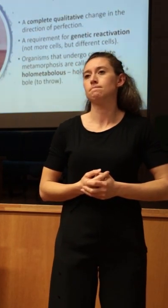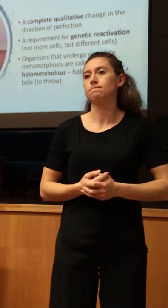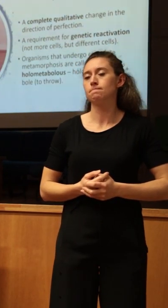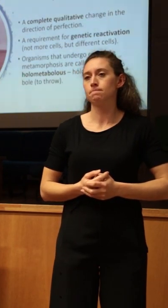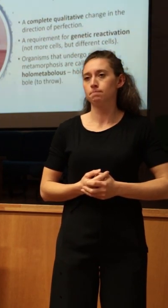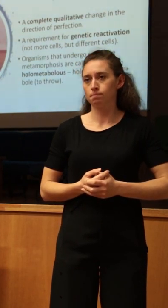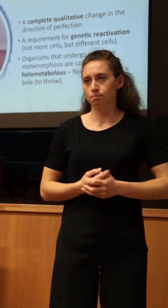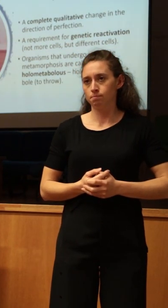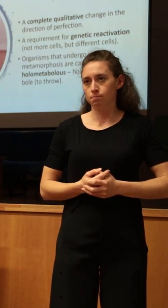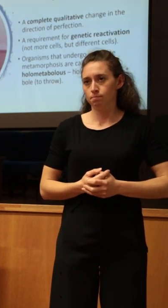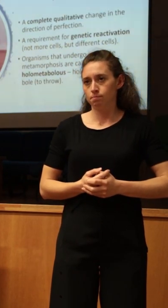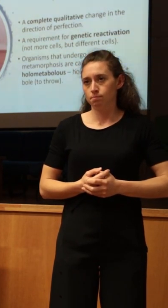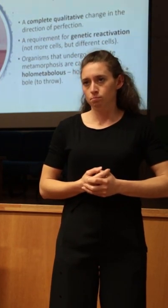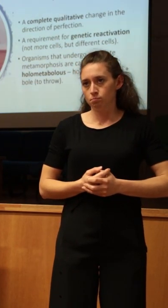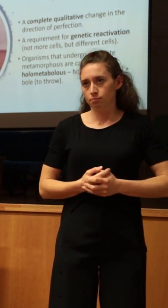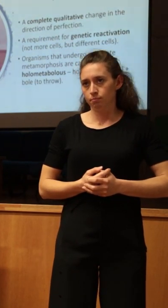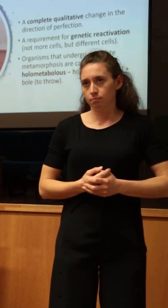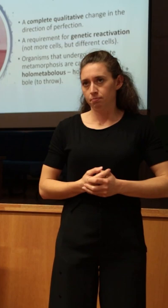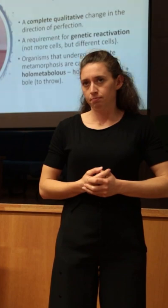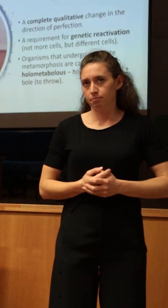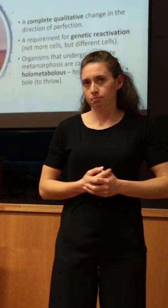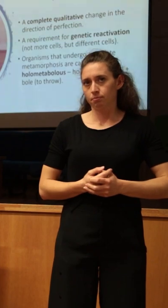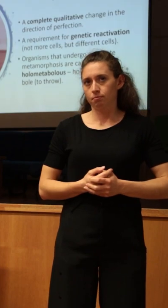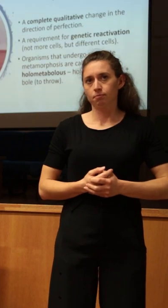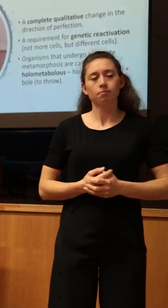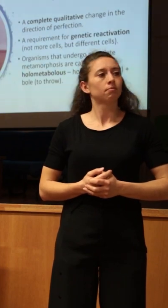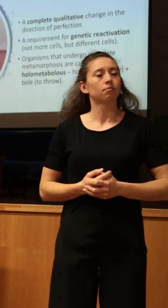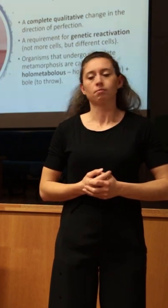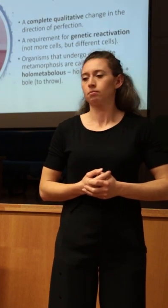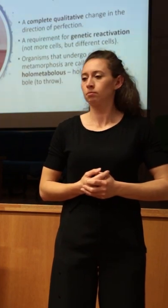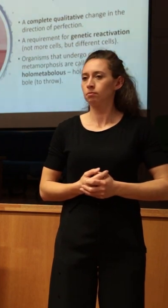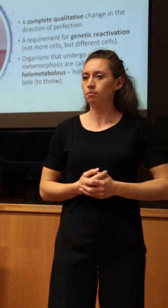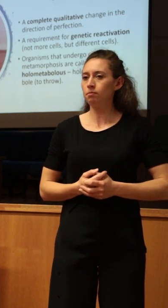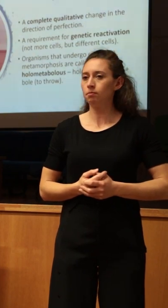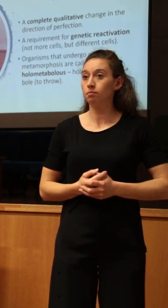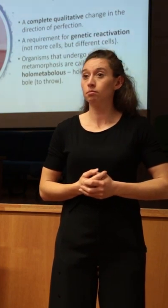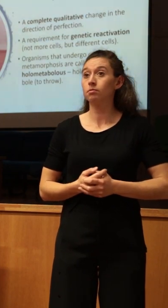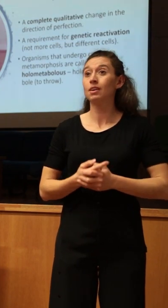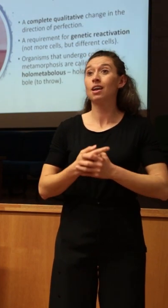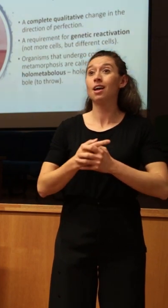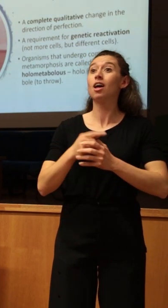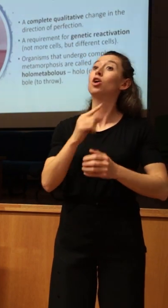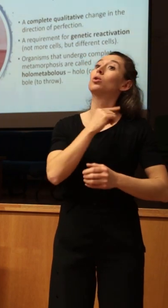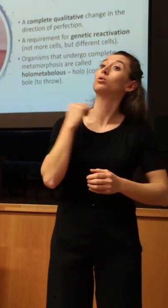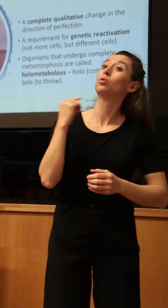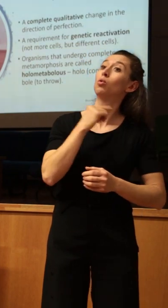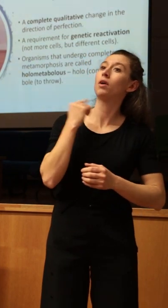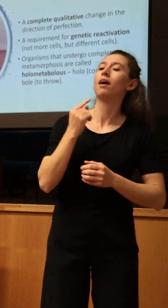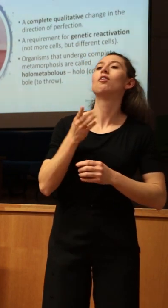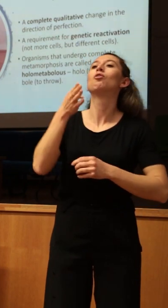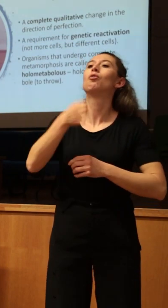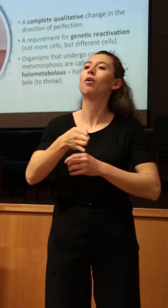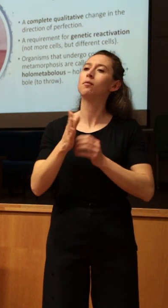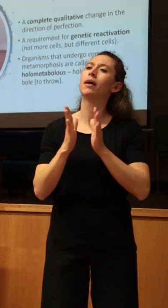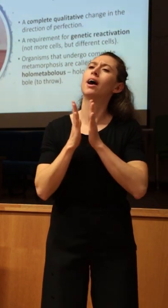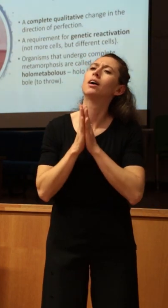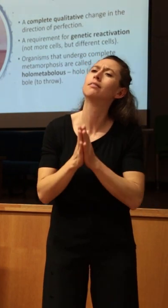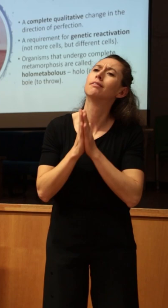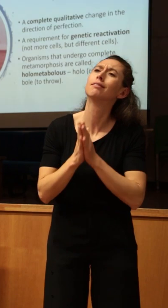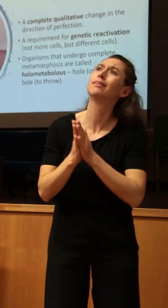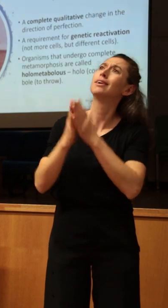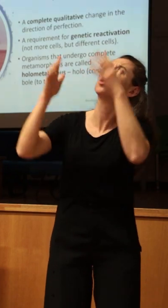priests went to the temple to pray for rain. El sacerdote de la villa va entonces al templo a orar por